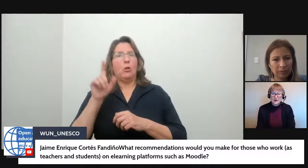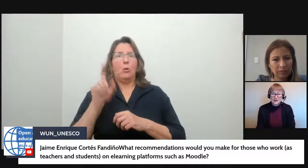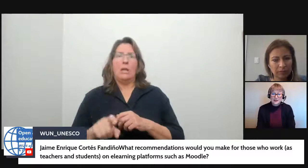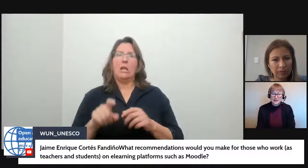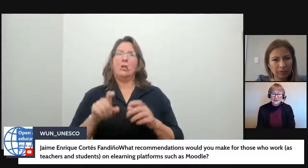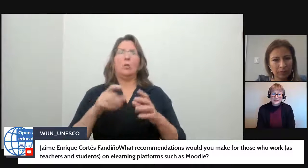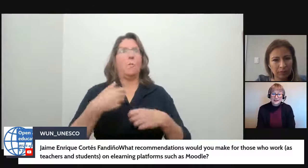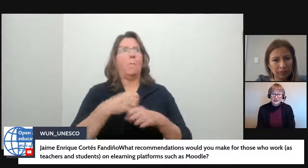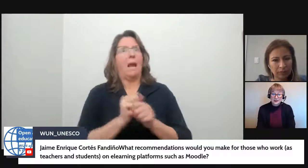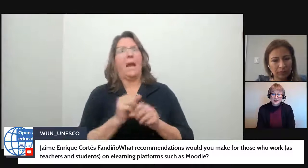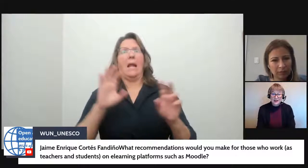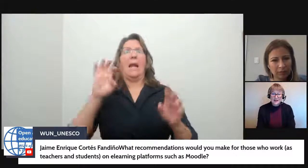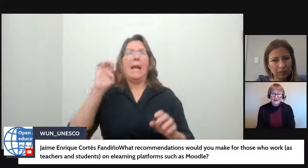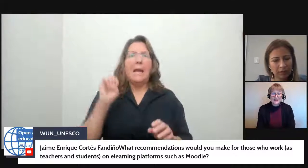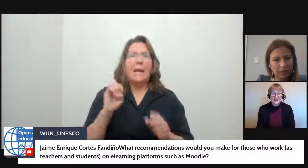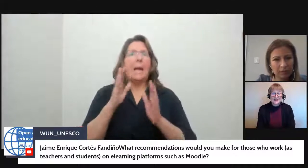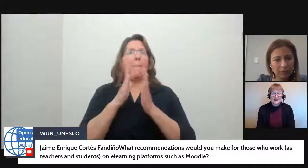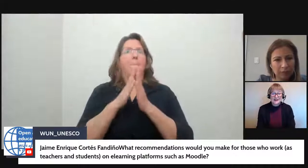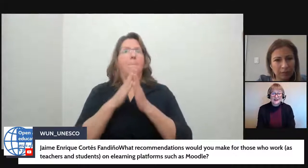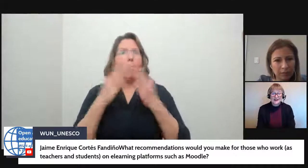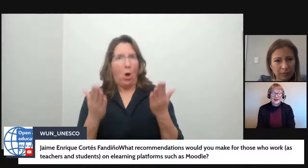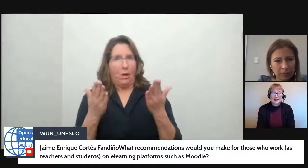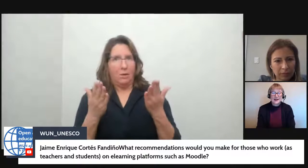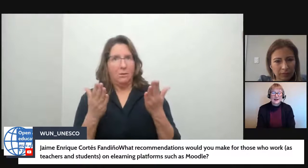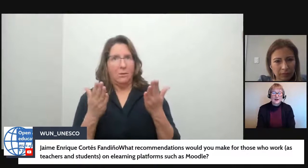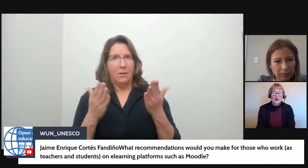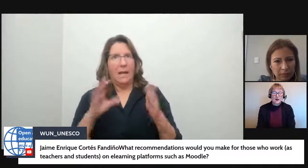only situation you need to consider is